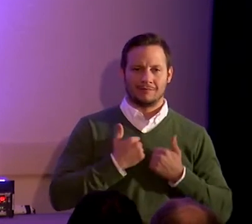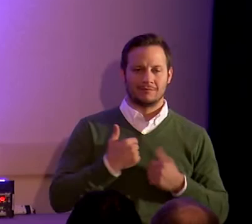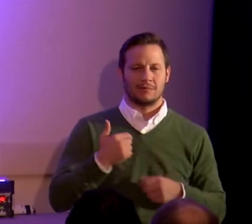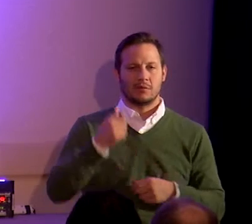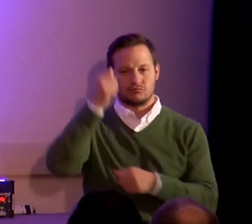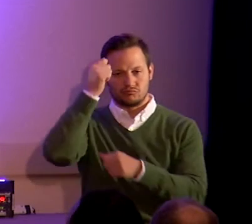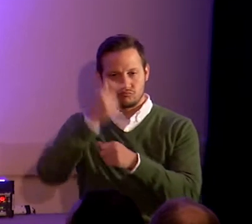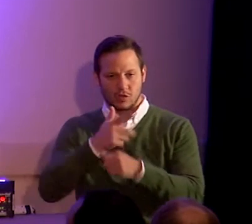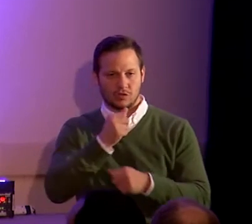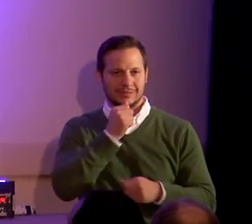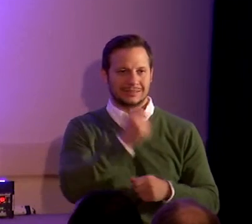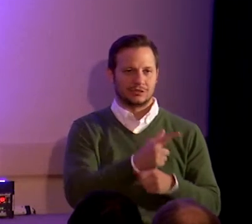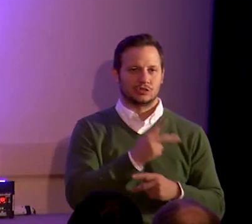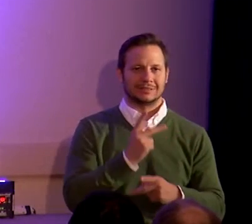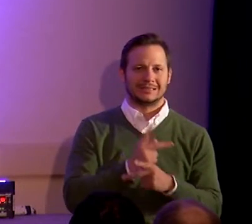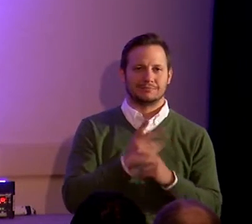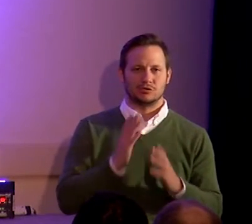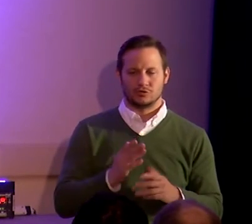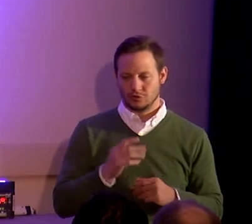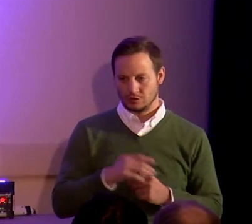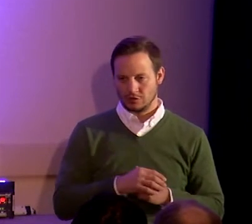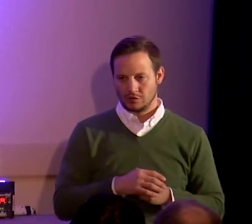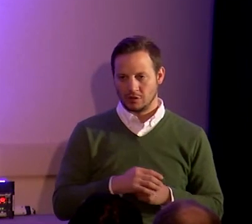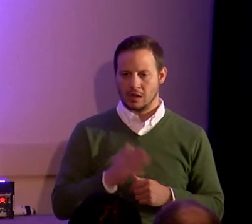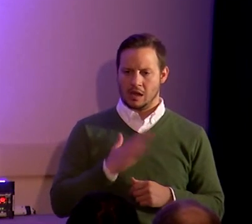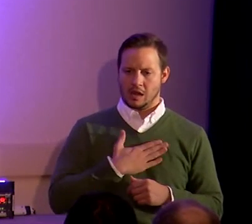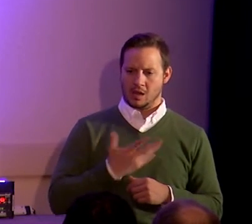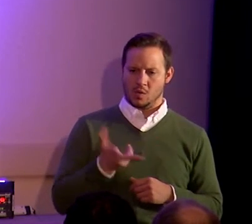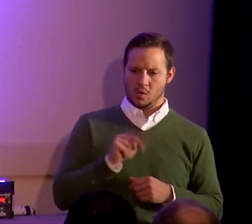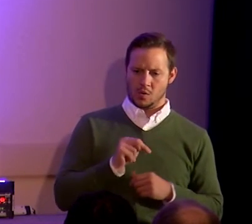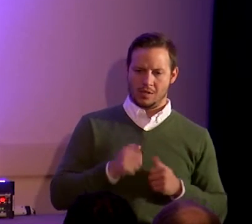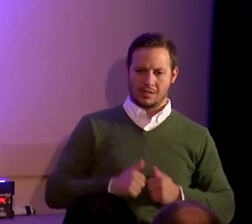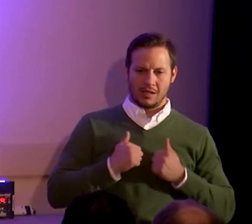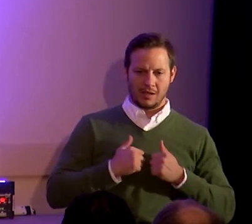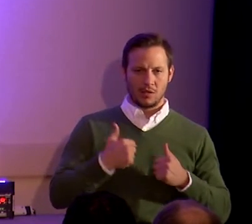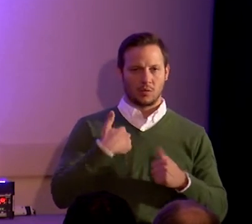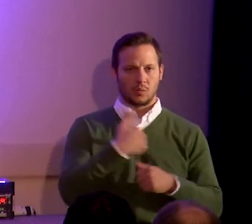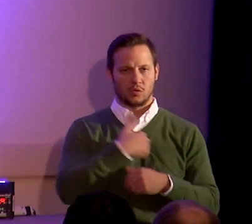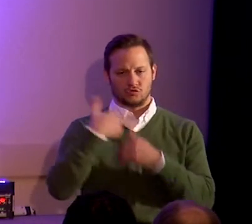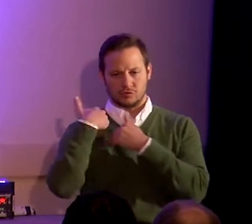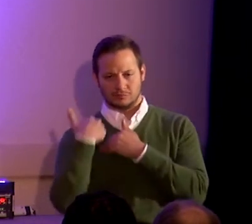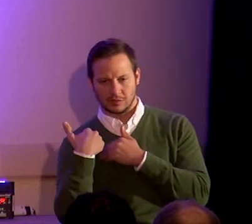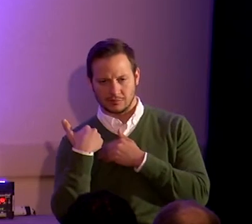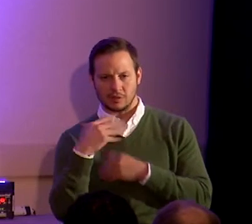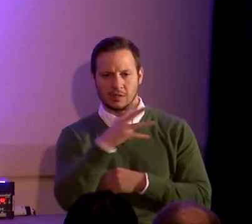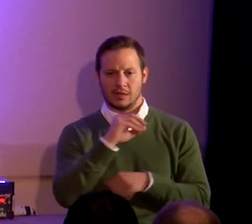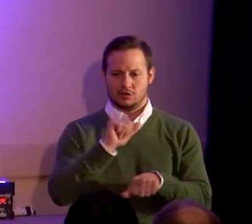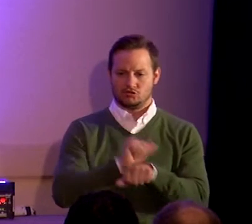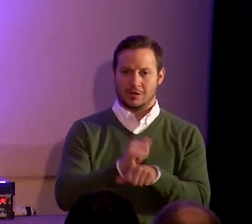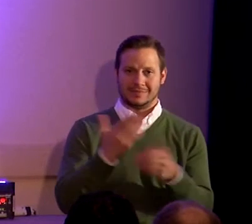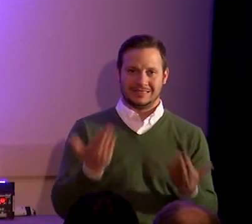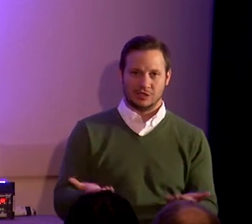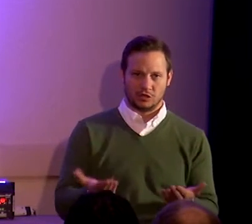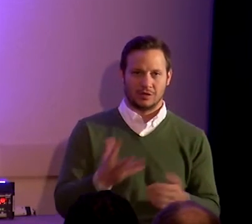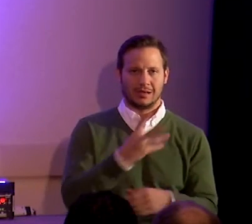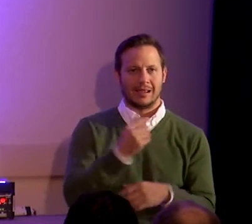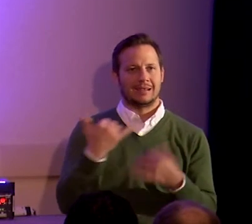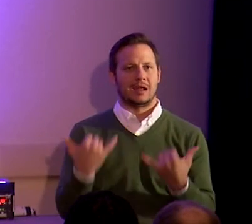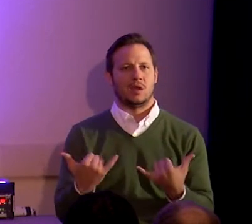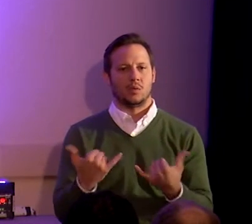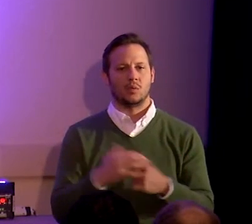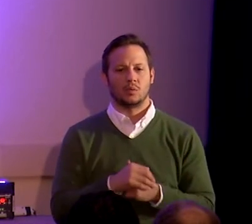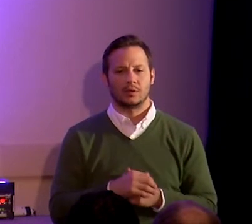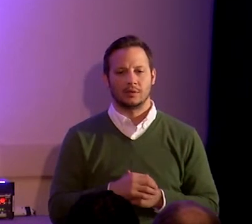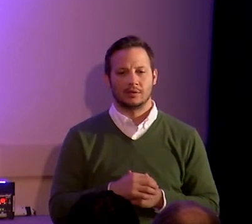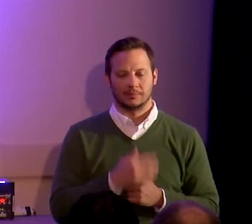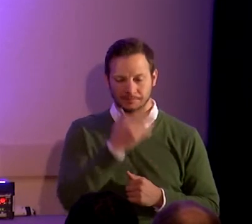keeper, and are keepers of our own lives, that we are responsible persons, and the job is here and the time is now.